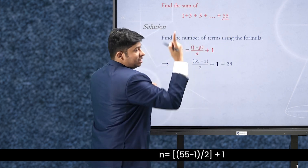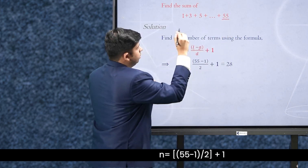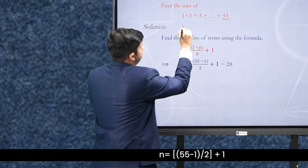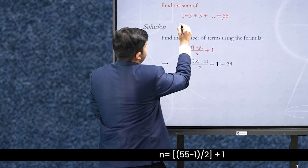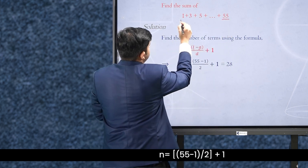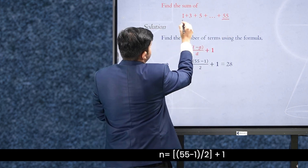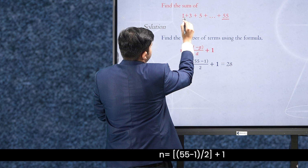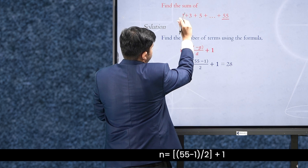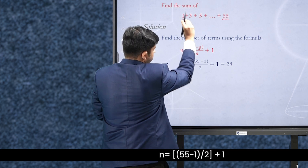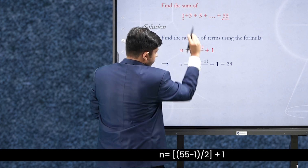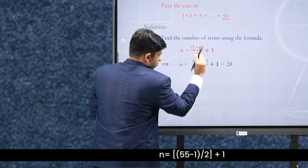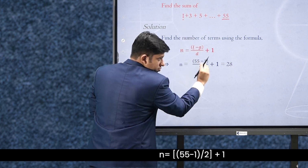1,